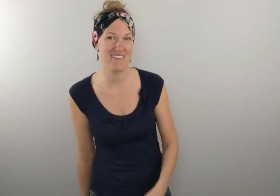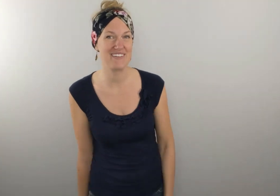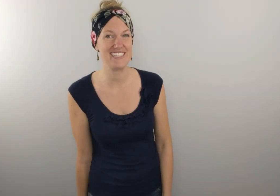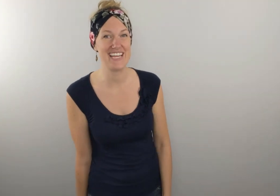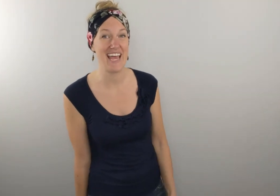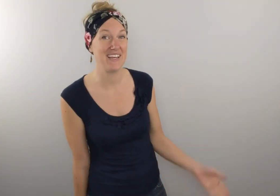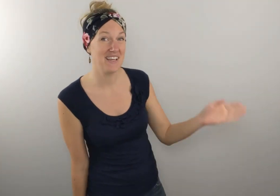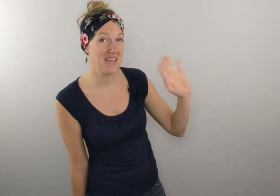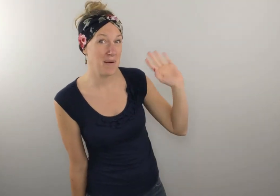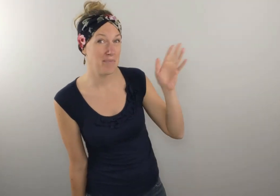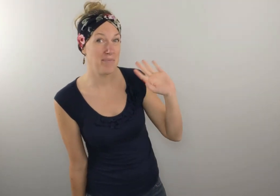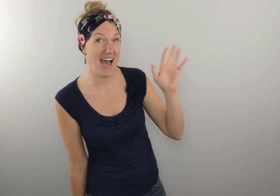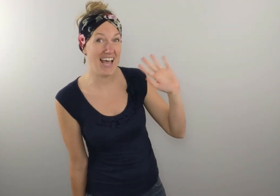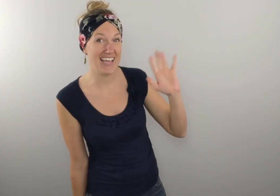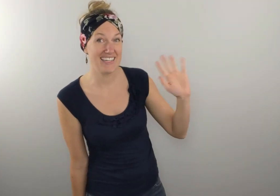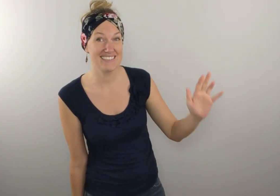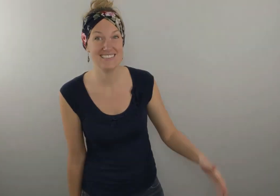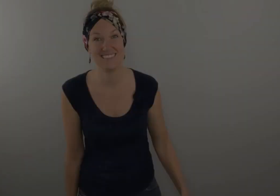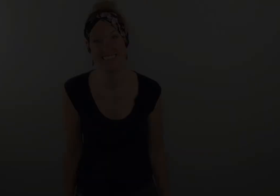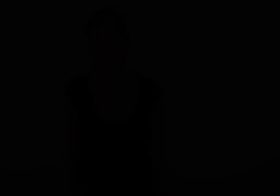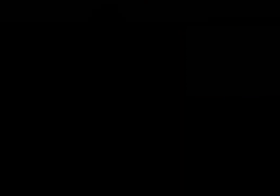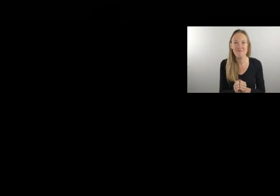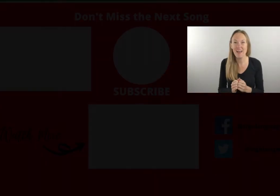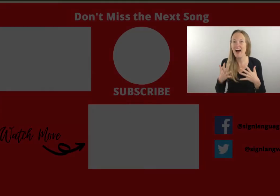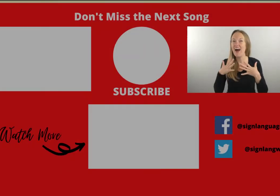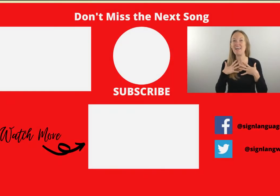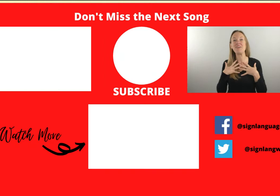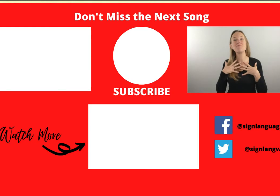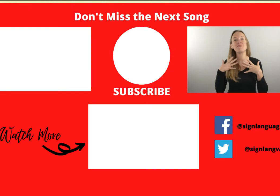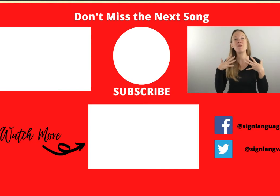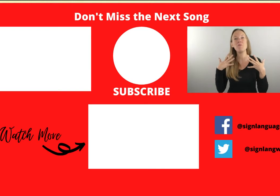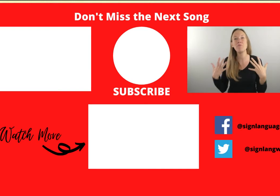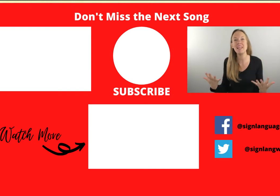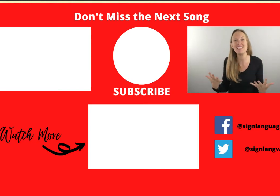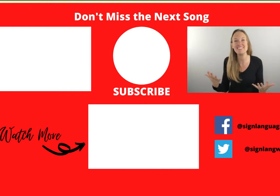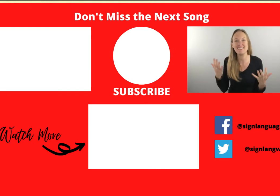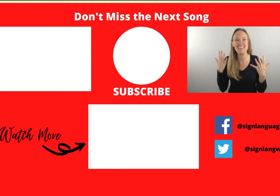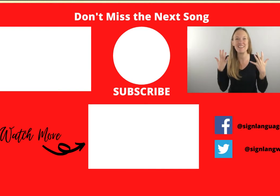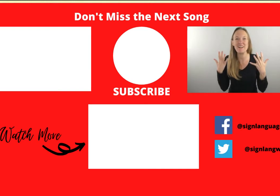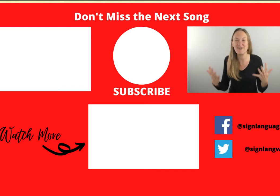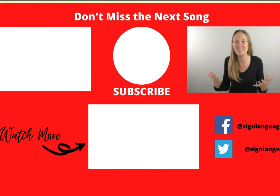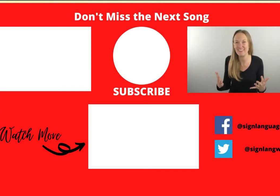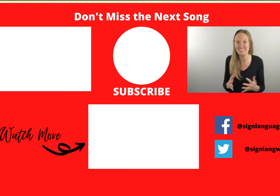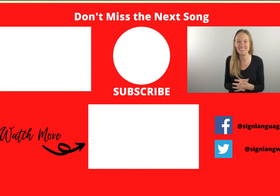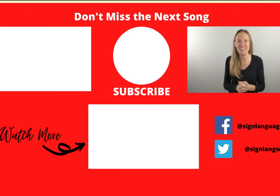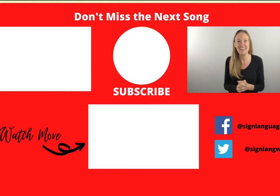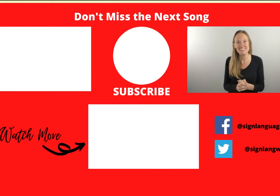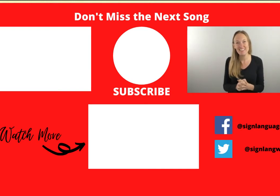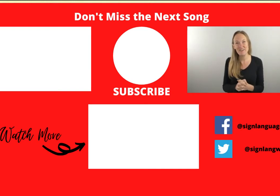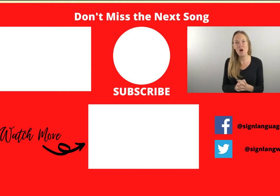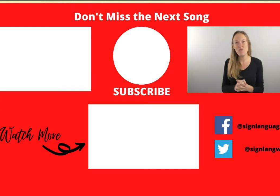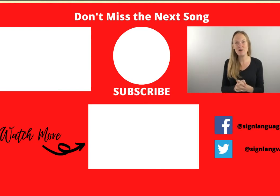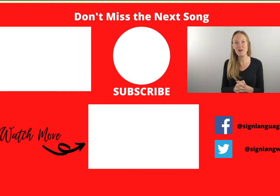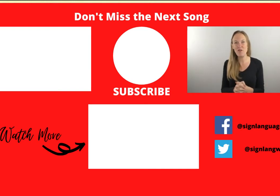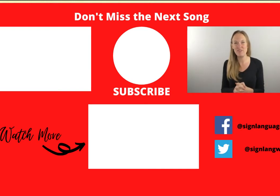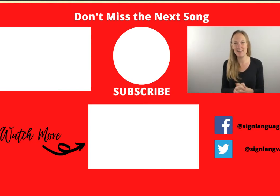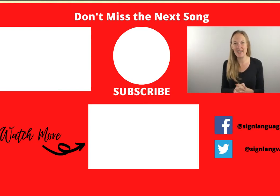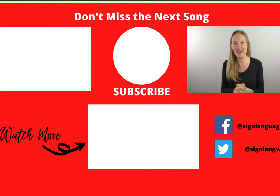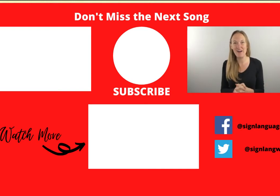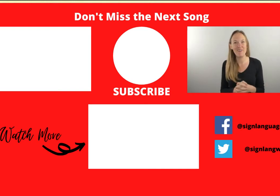great day. Bye. I am so blessed and encouraged to hear over and over again how